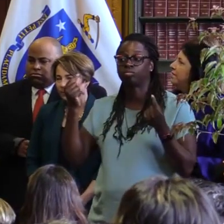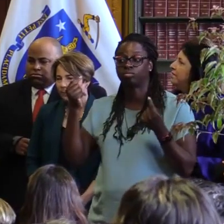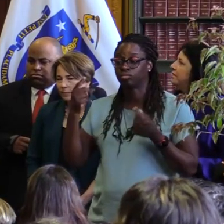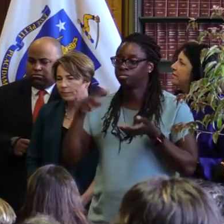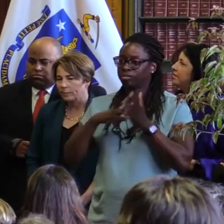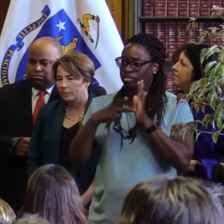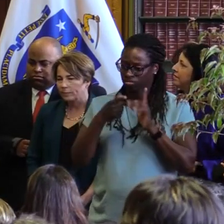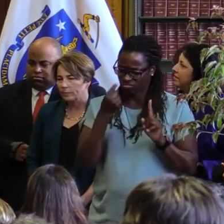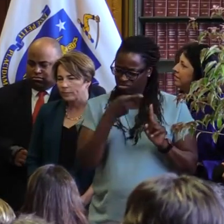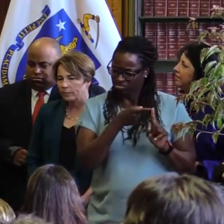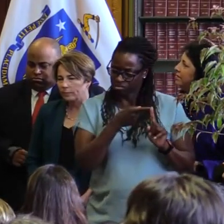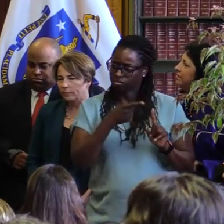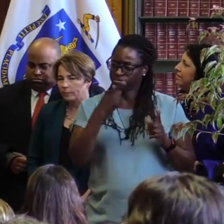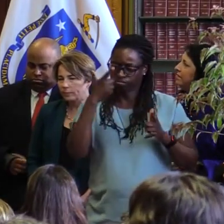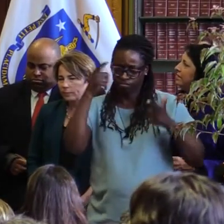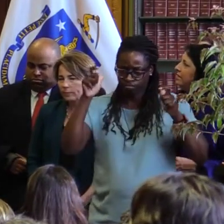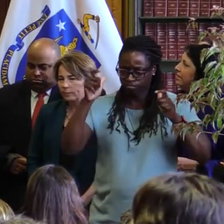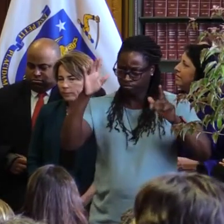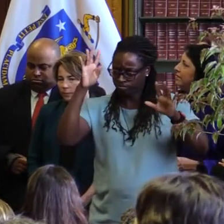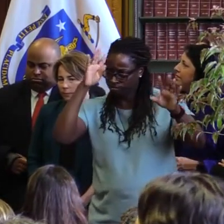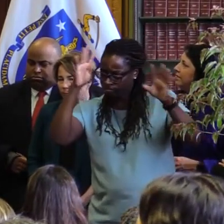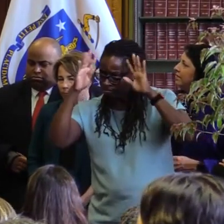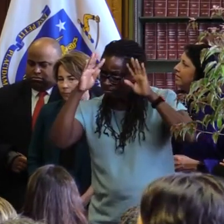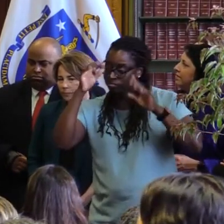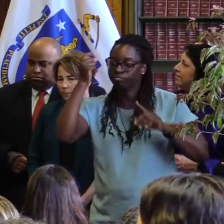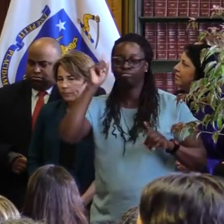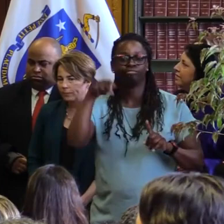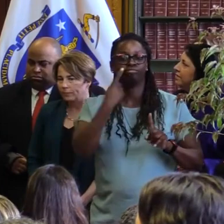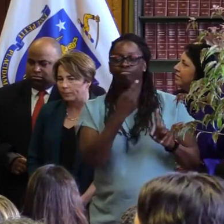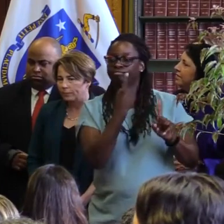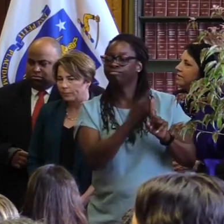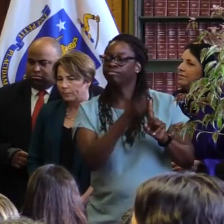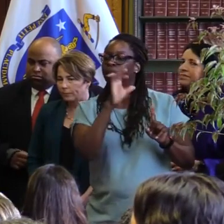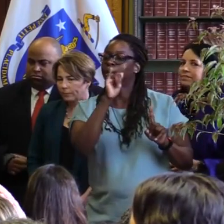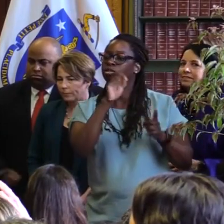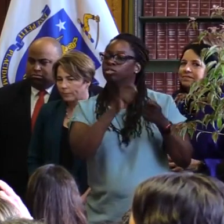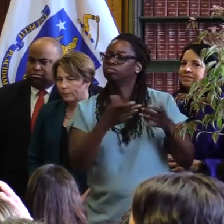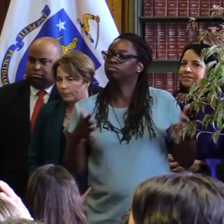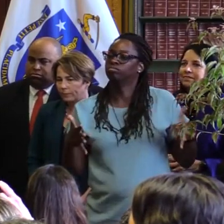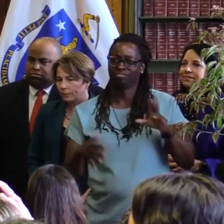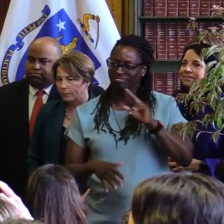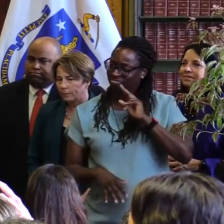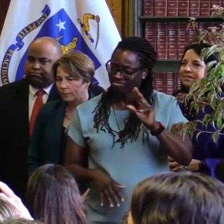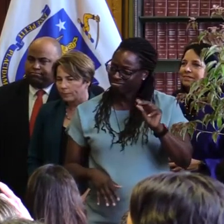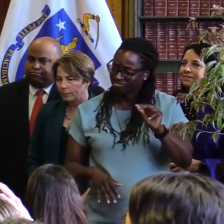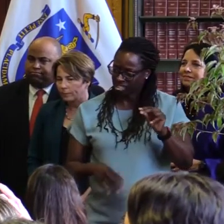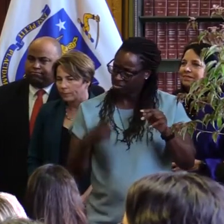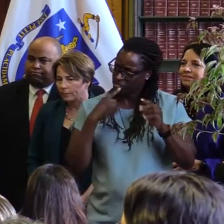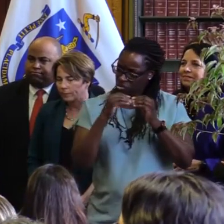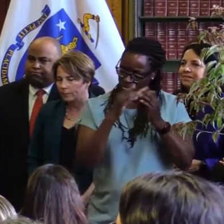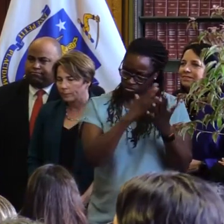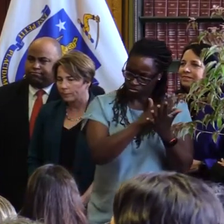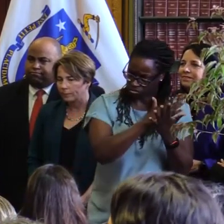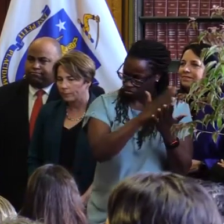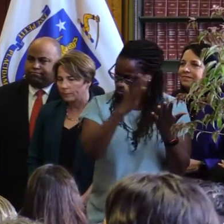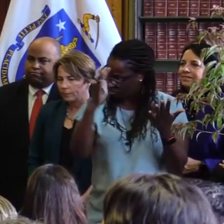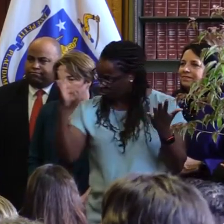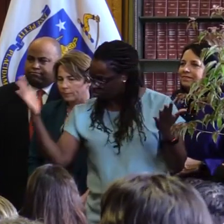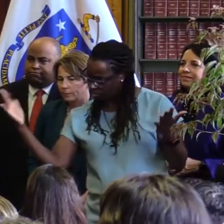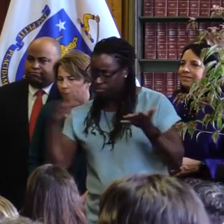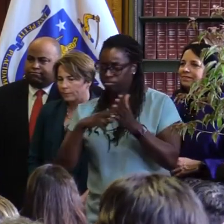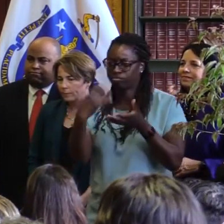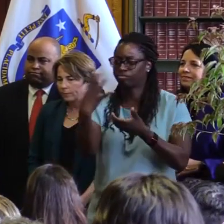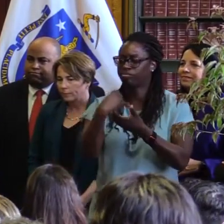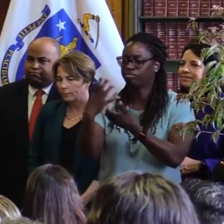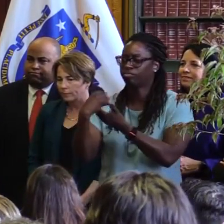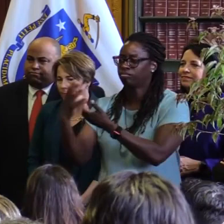that don't just focus on climate change in isolation, but create opportunities for us to address multiple challenges where they